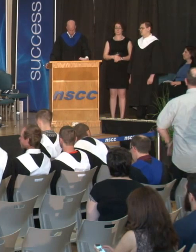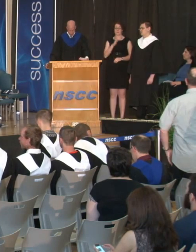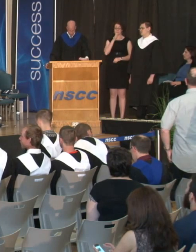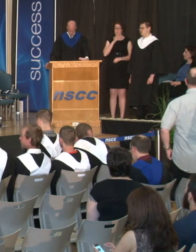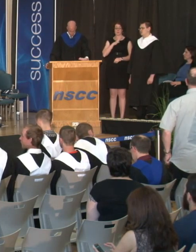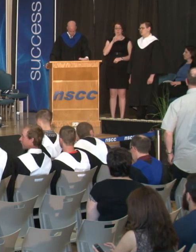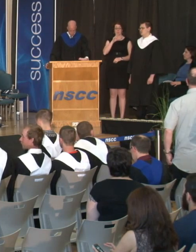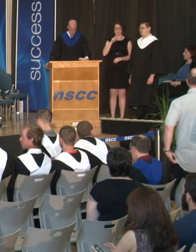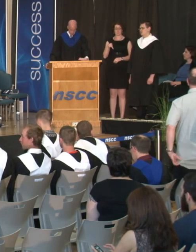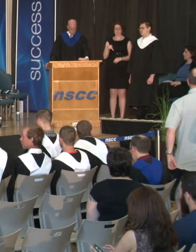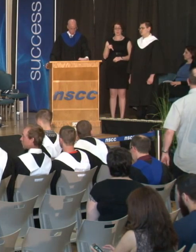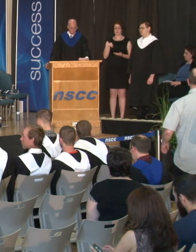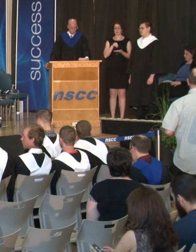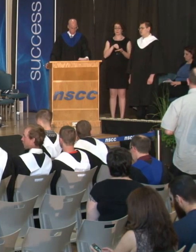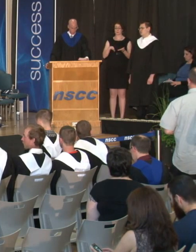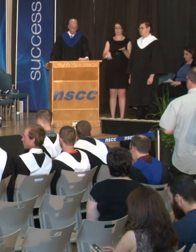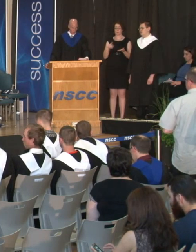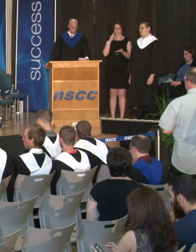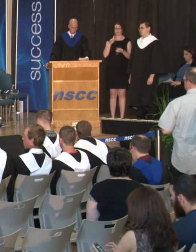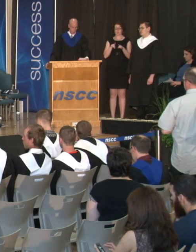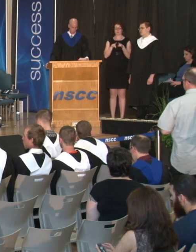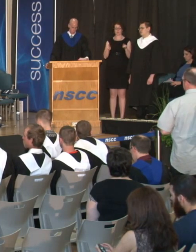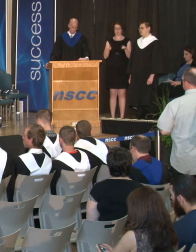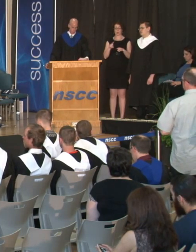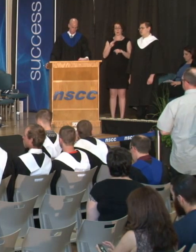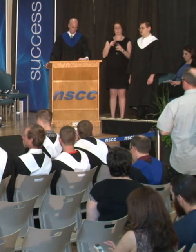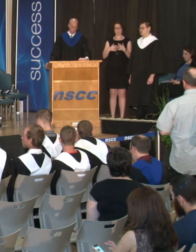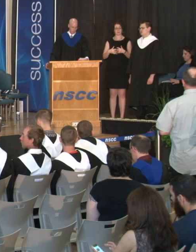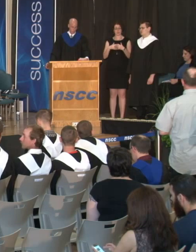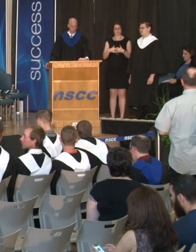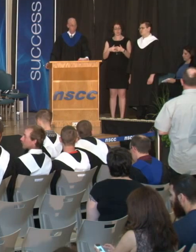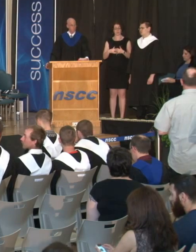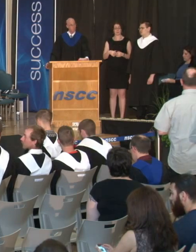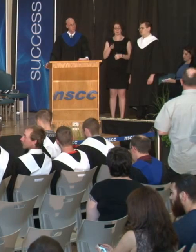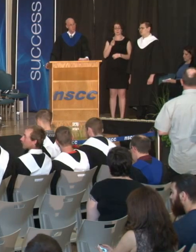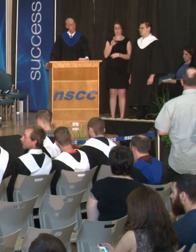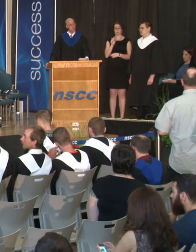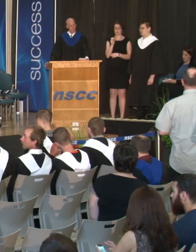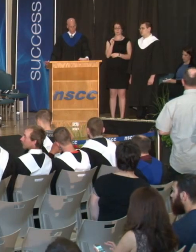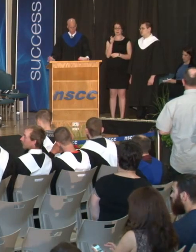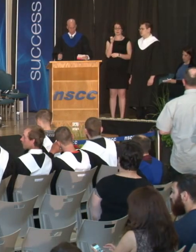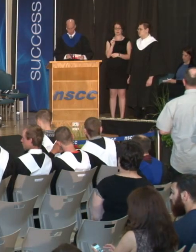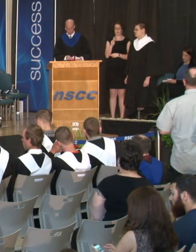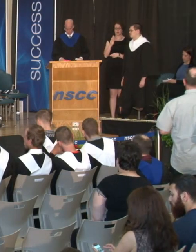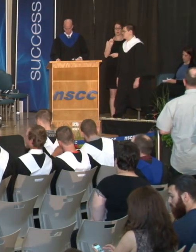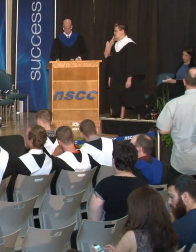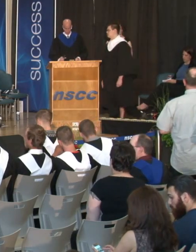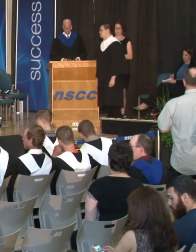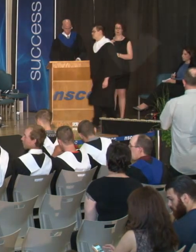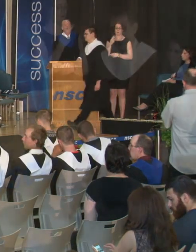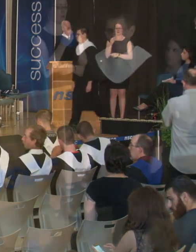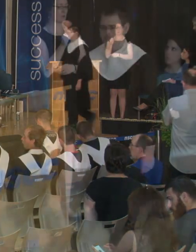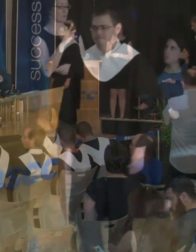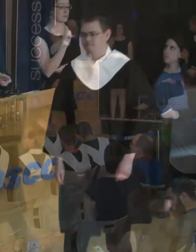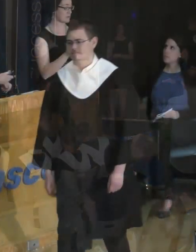Madam Vice President, the candidates for the diploma in machining, Brandon Barkhouse.